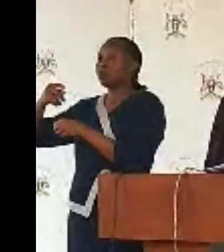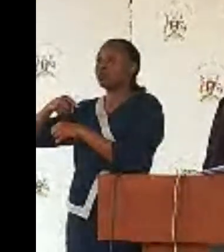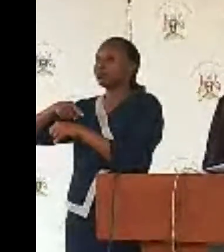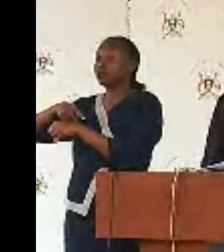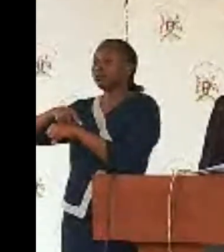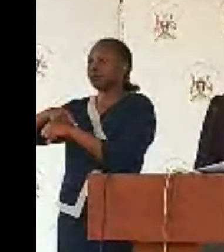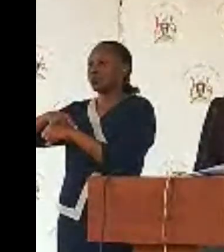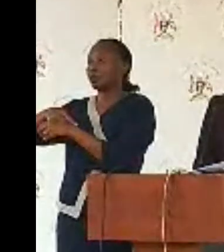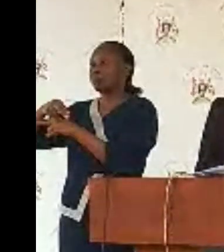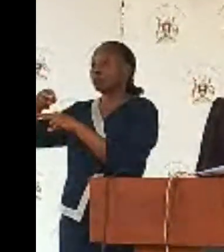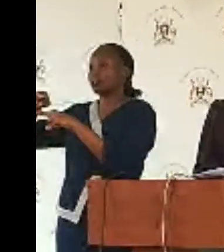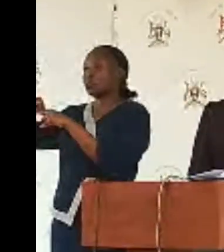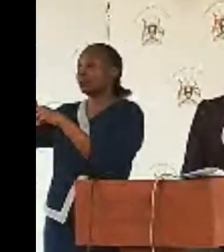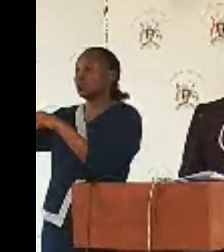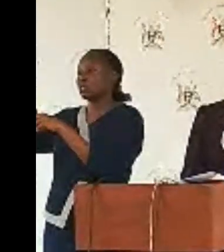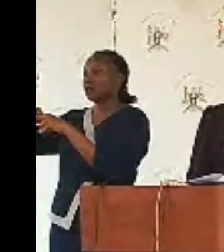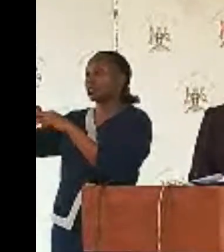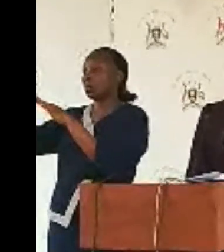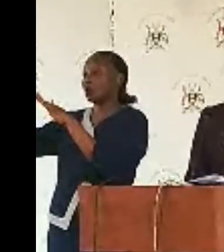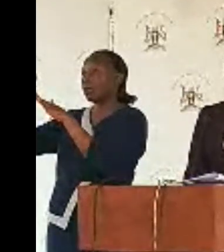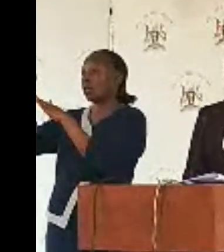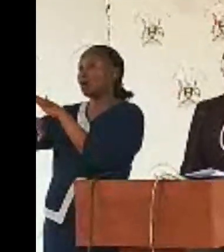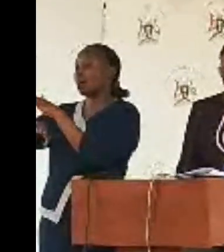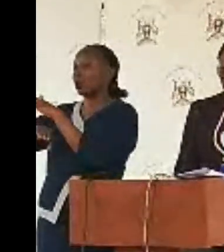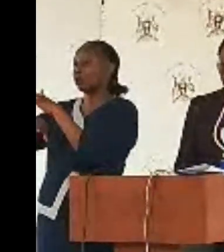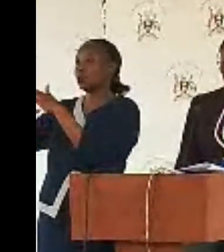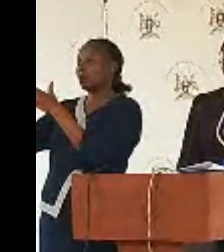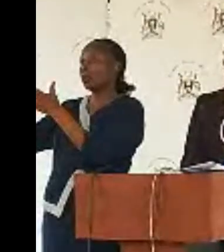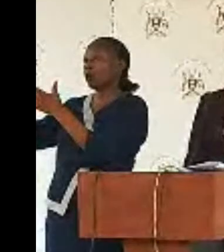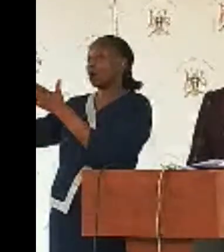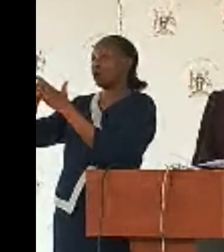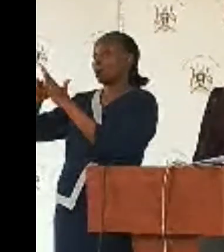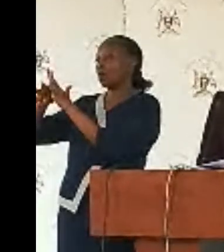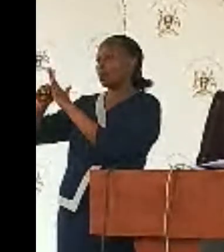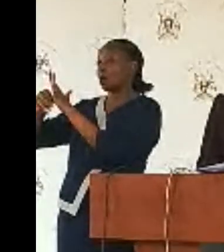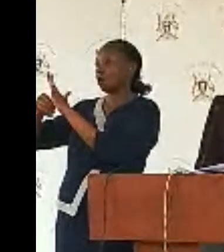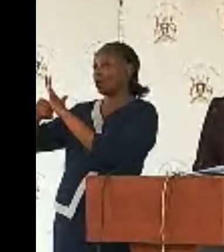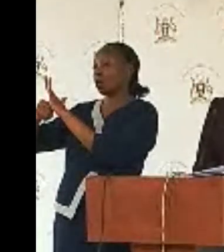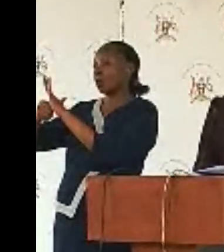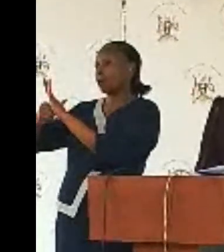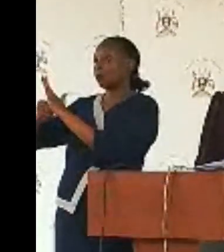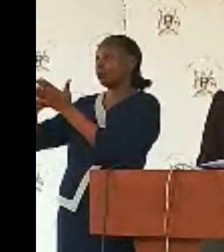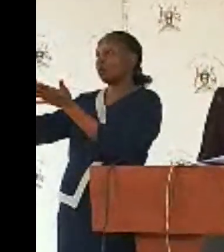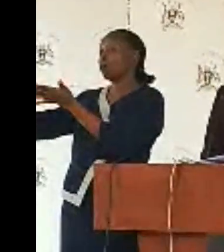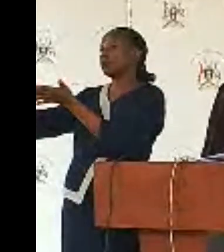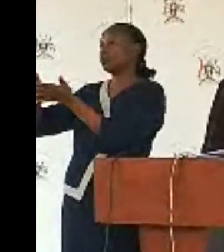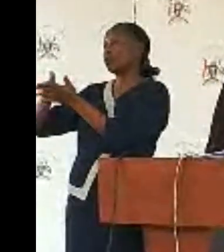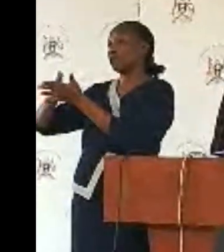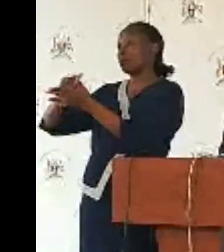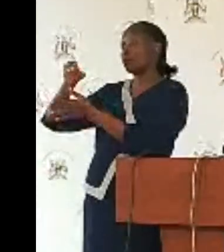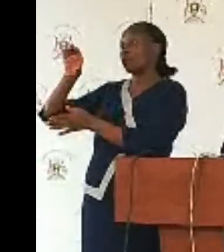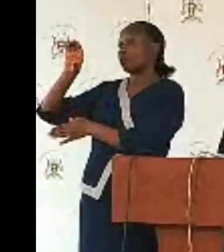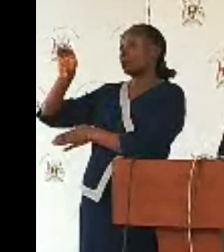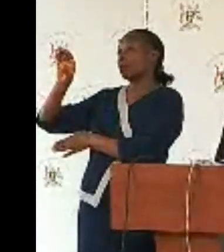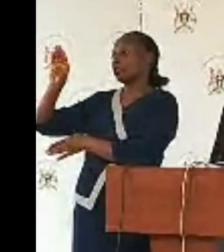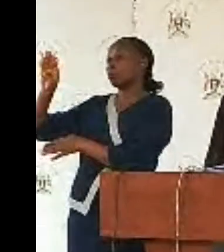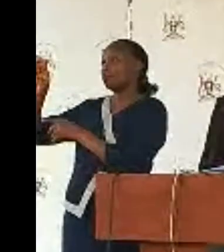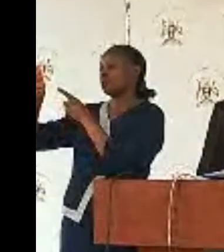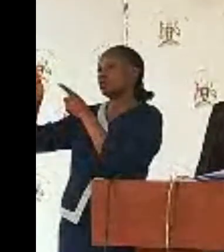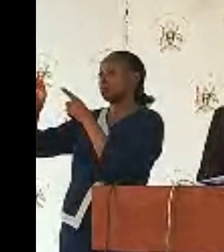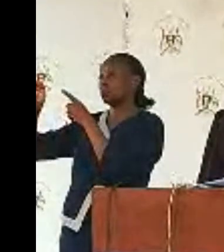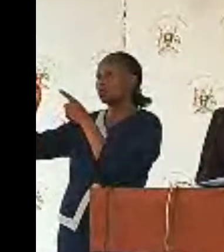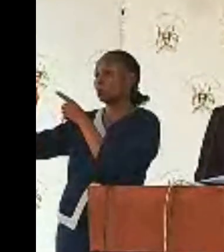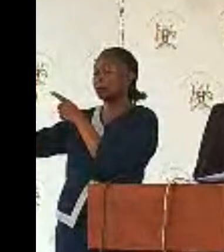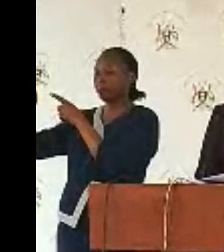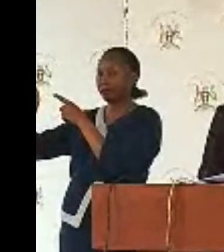bakolera ebibuuzo mu nkola eya curriculum eyakyusibwamu biyita competence based curriculum. Abayizi abagenda